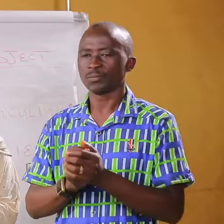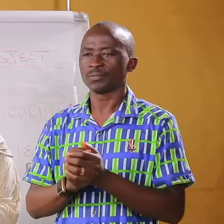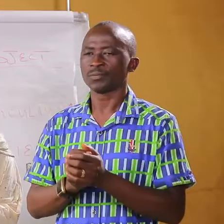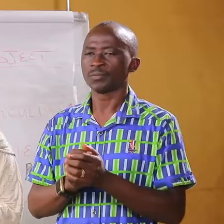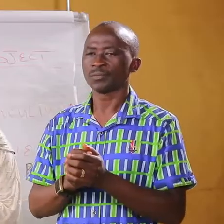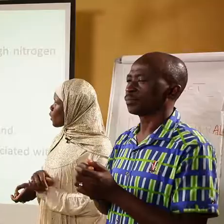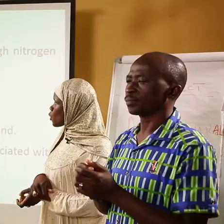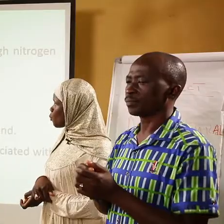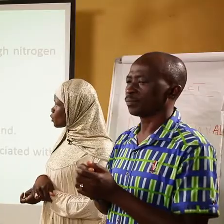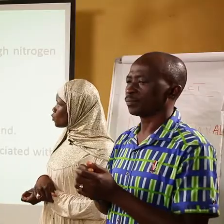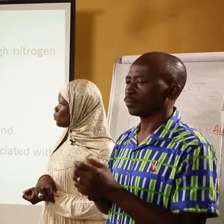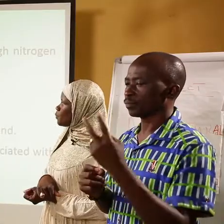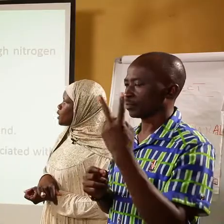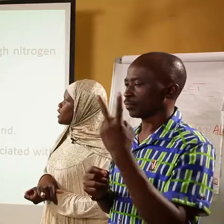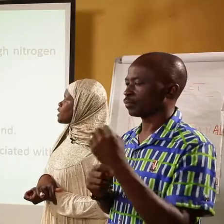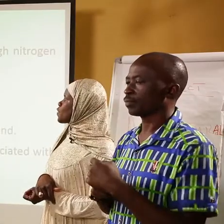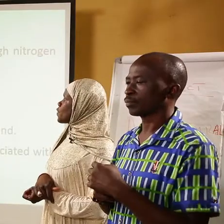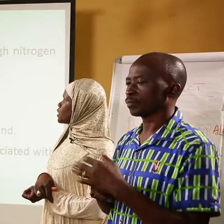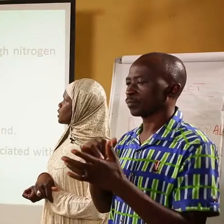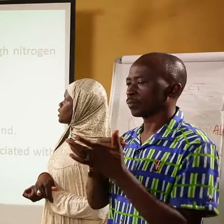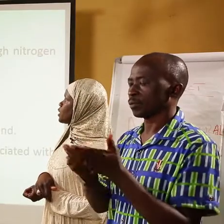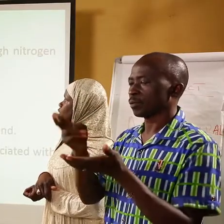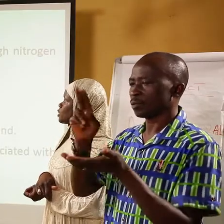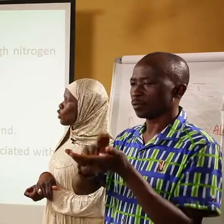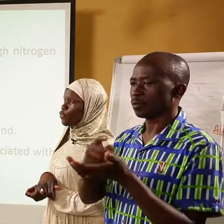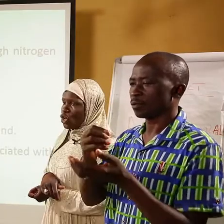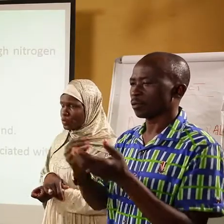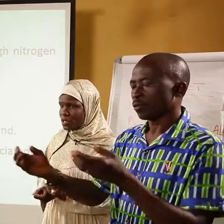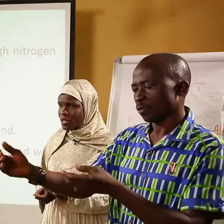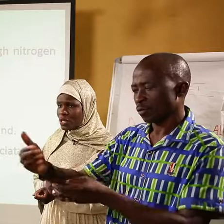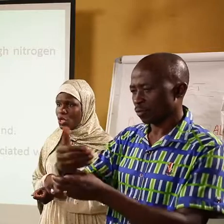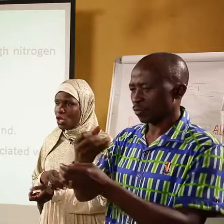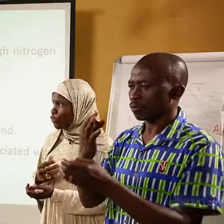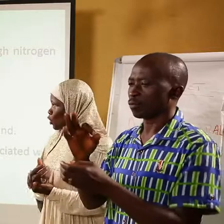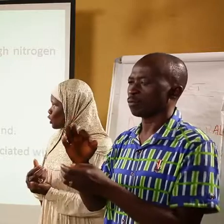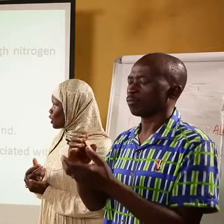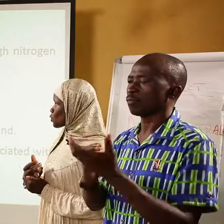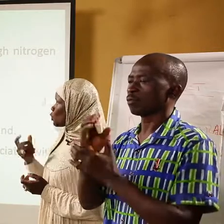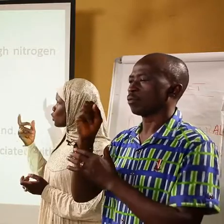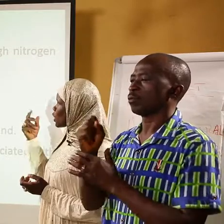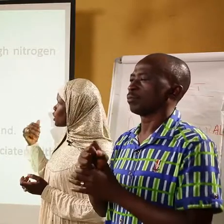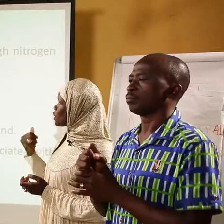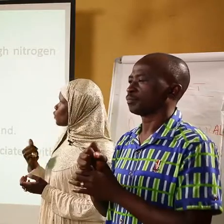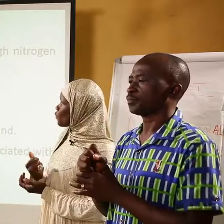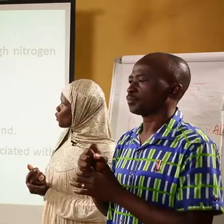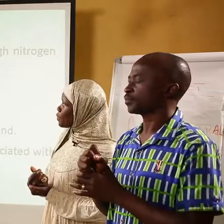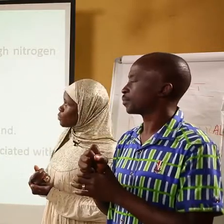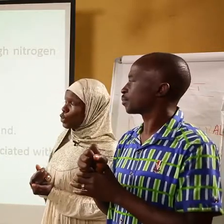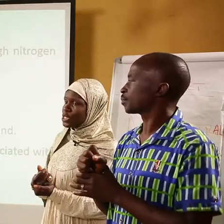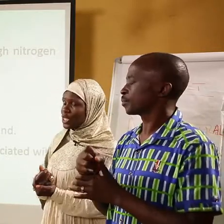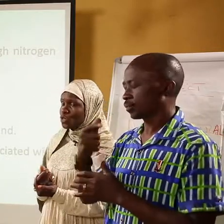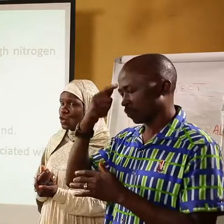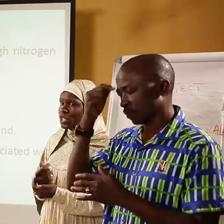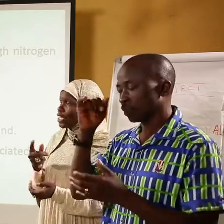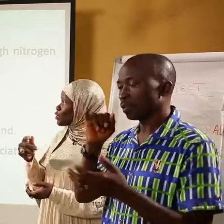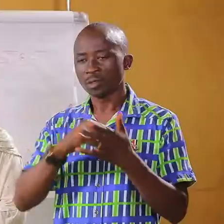the soil. Number two, it increases the yield of crops. Of course, it's going to increase the yield of crops